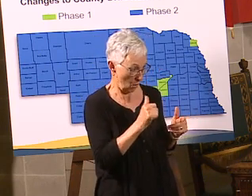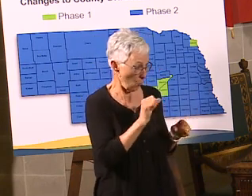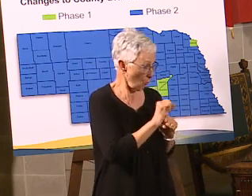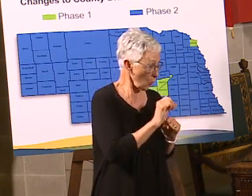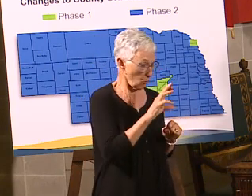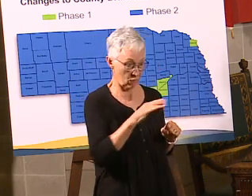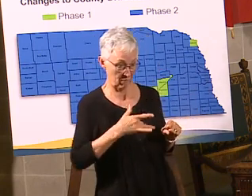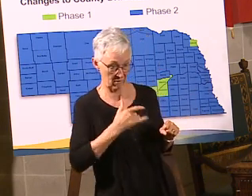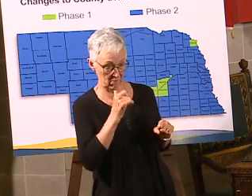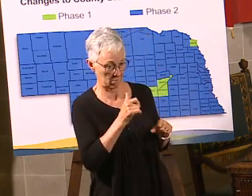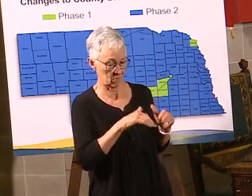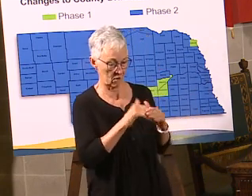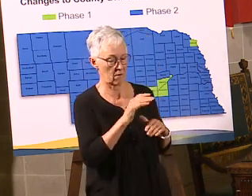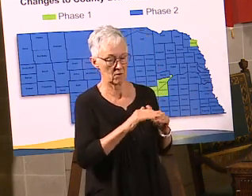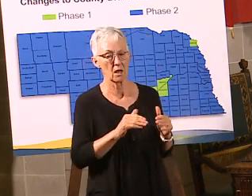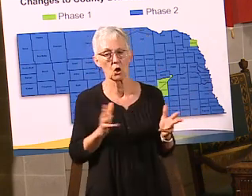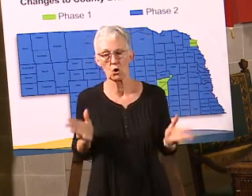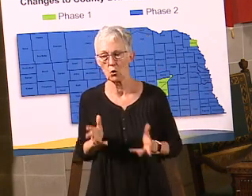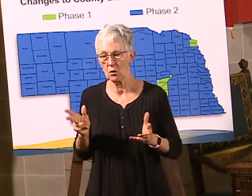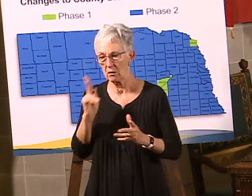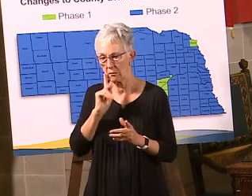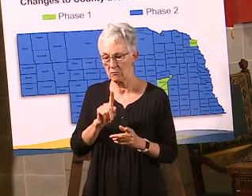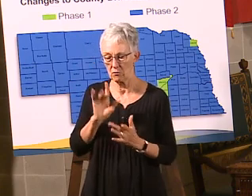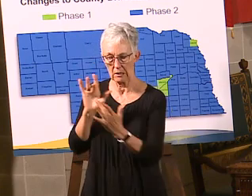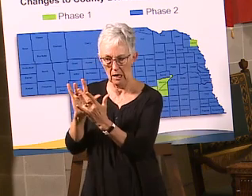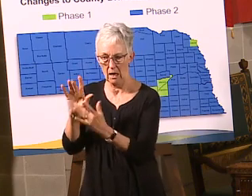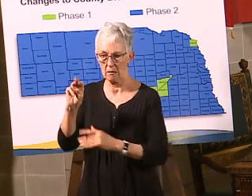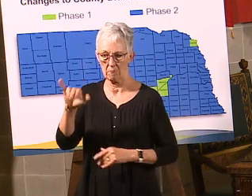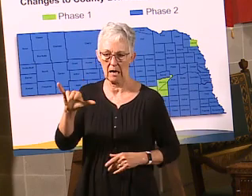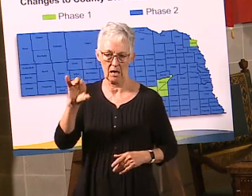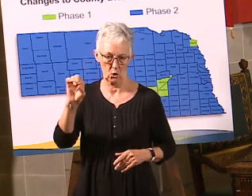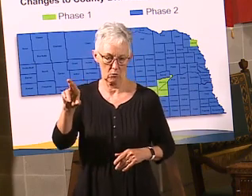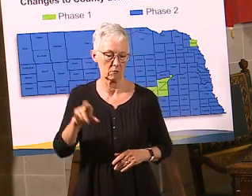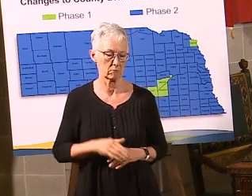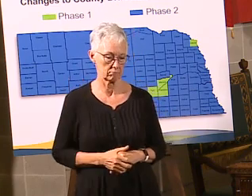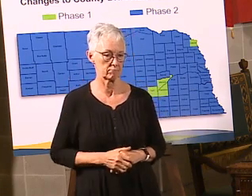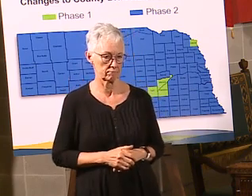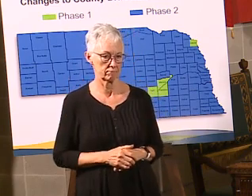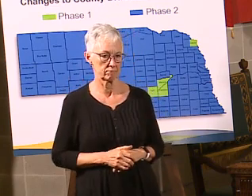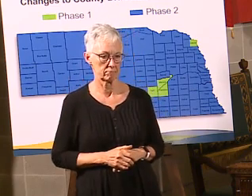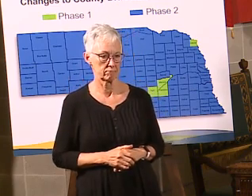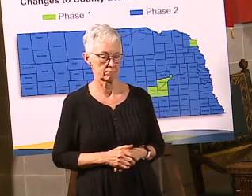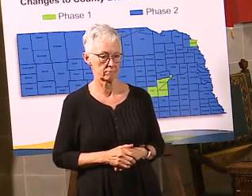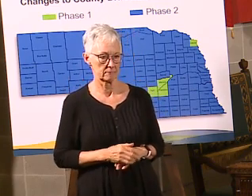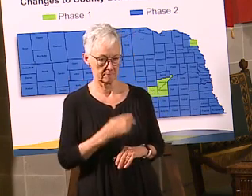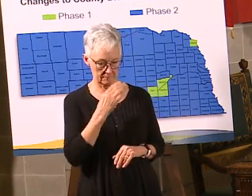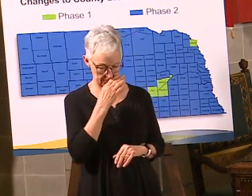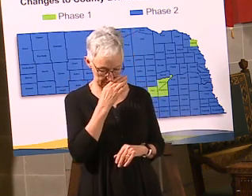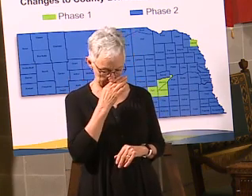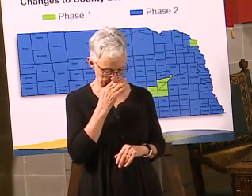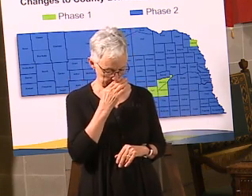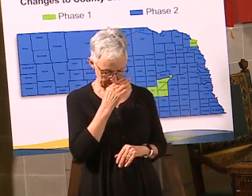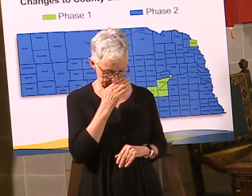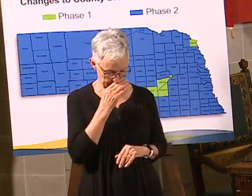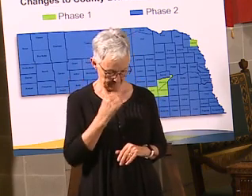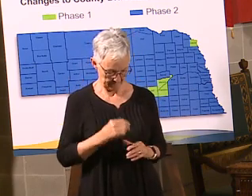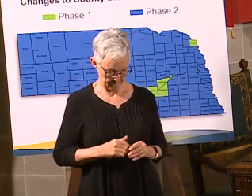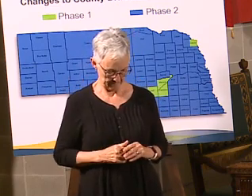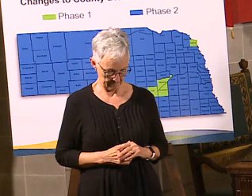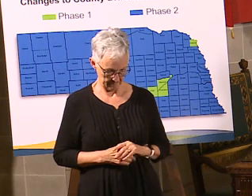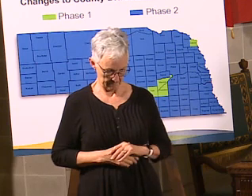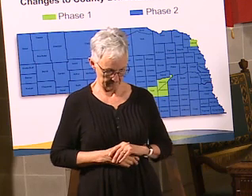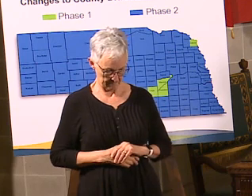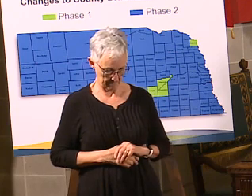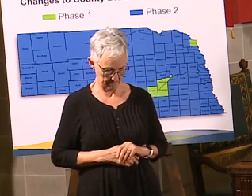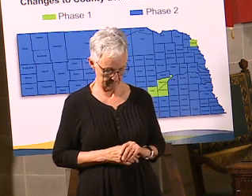I would encourage people going forward, if they see something, to be able to handle it. Christina with NET says, you talked about how